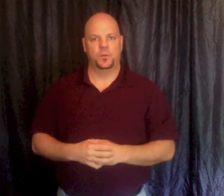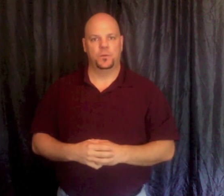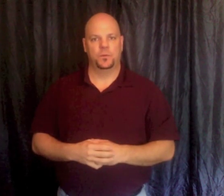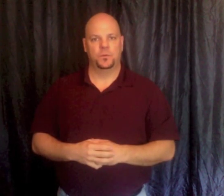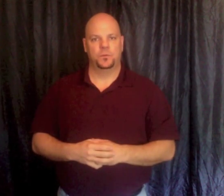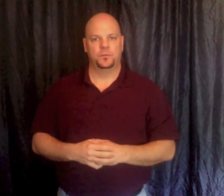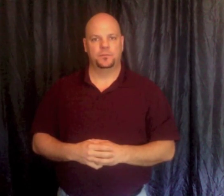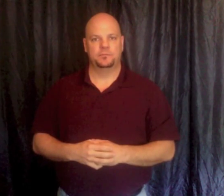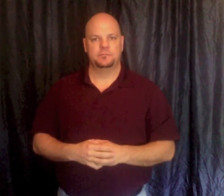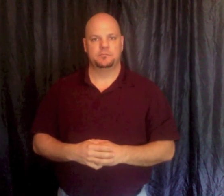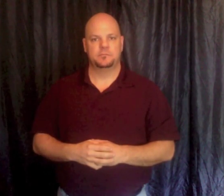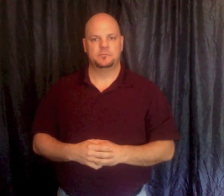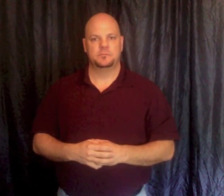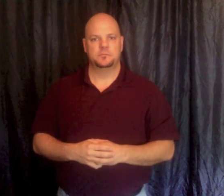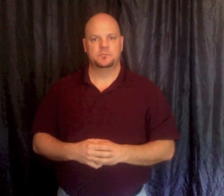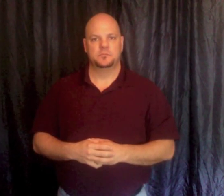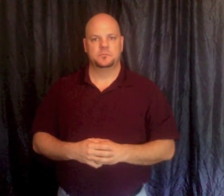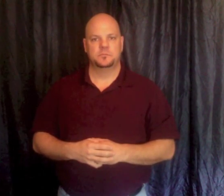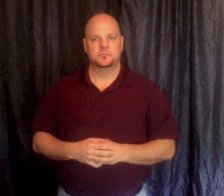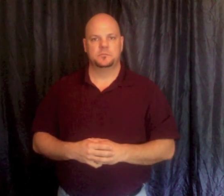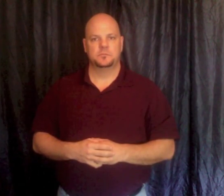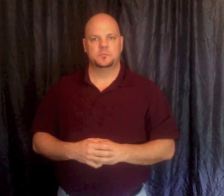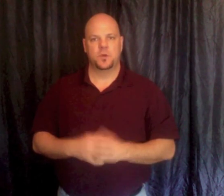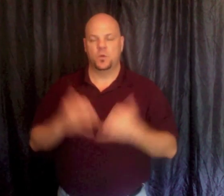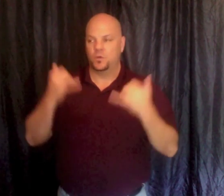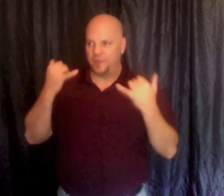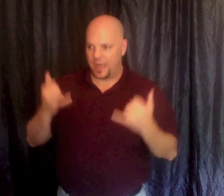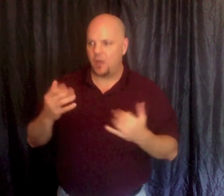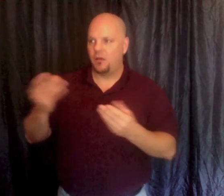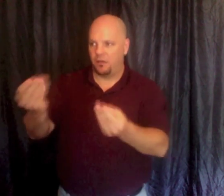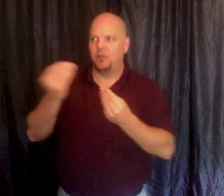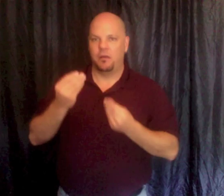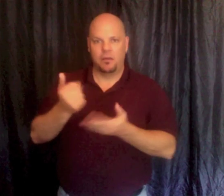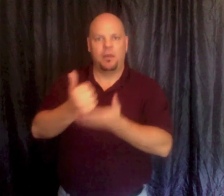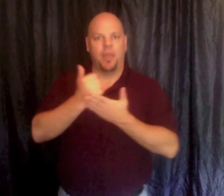don't feel like you've missed the boat. What you're doing is you're preparing yourself.